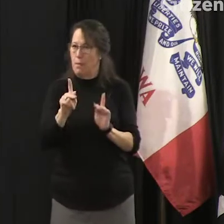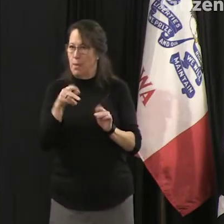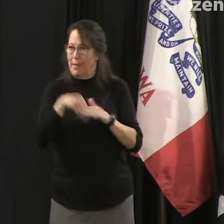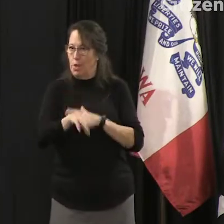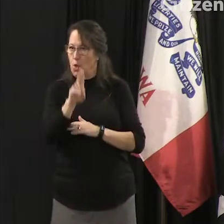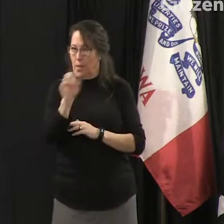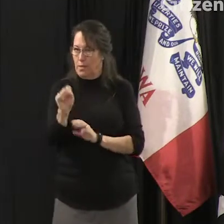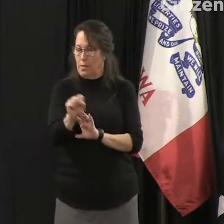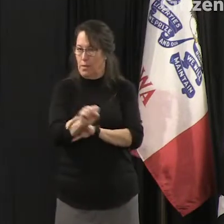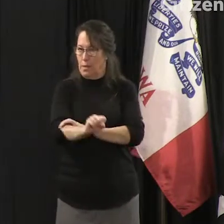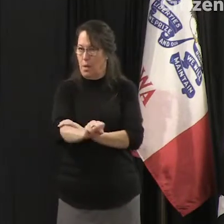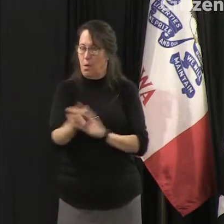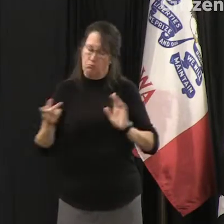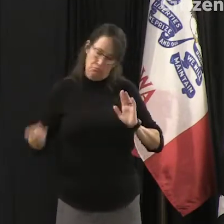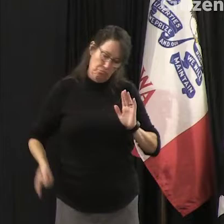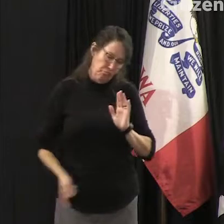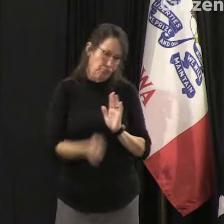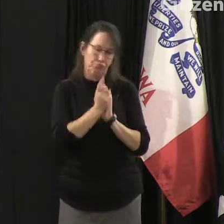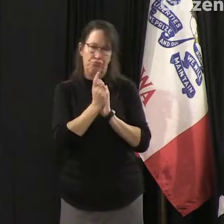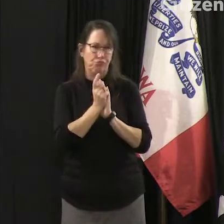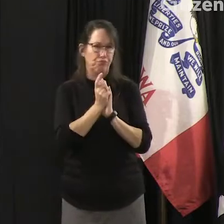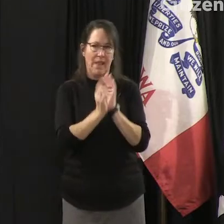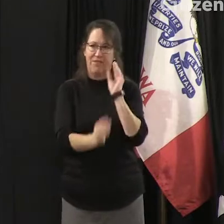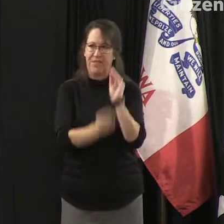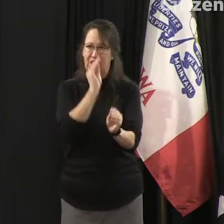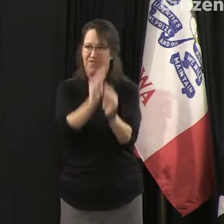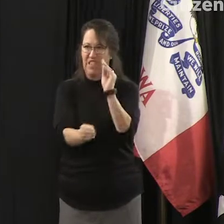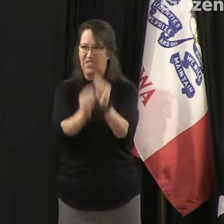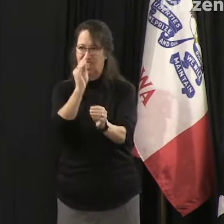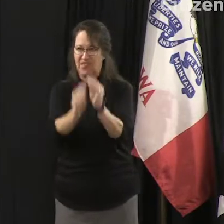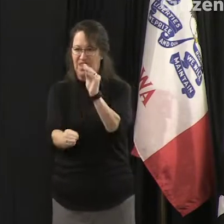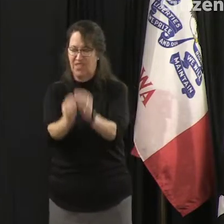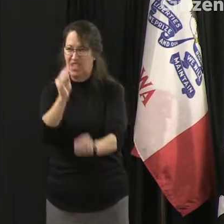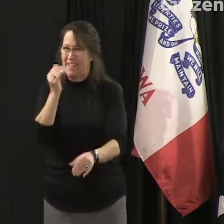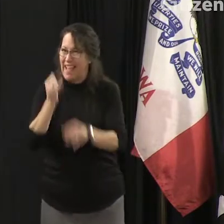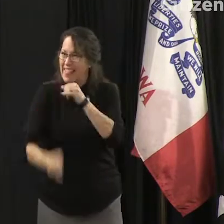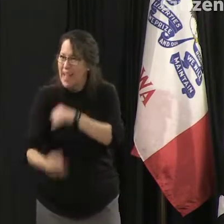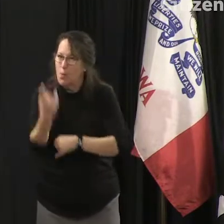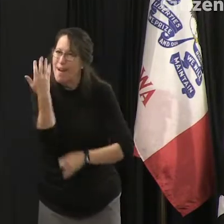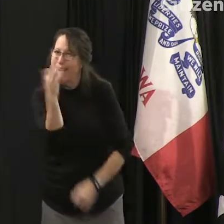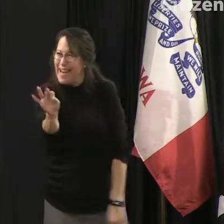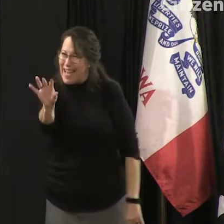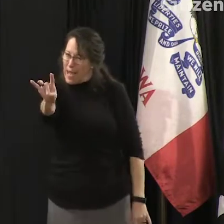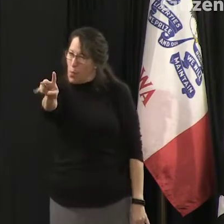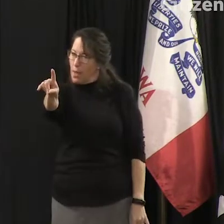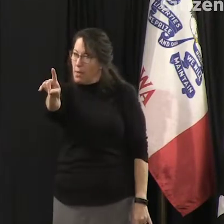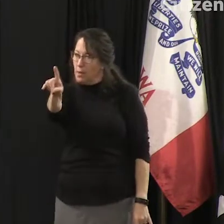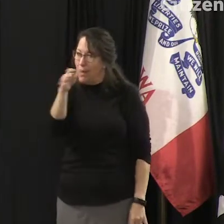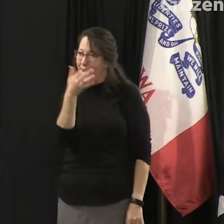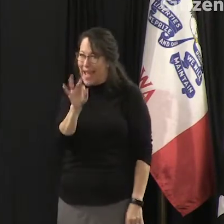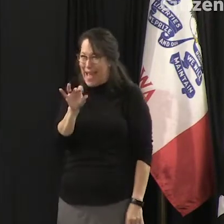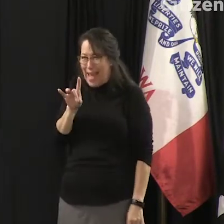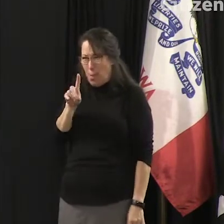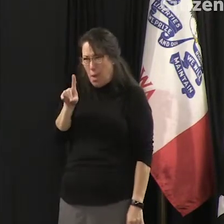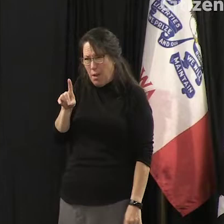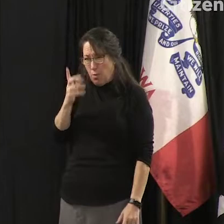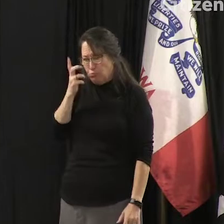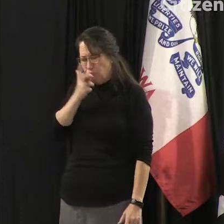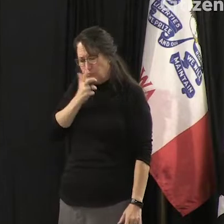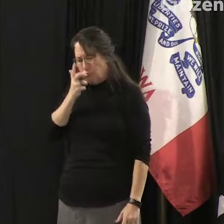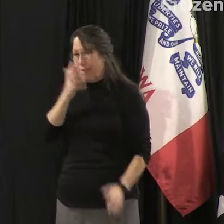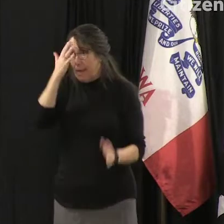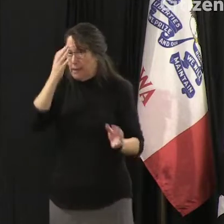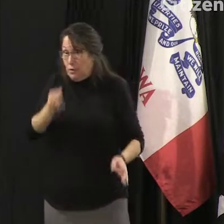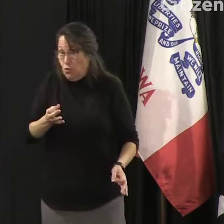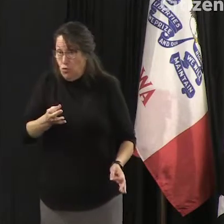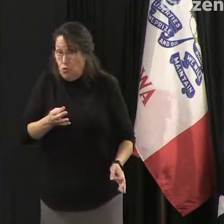States were summarily sterilized, the last being in 1981. And that